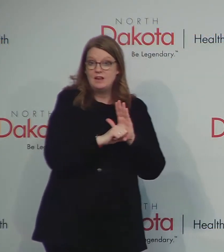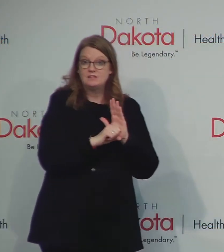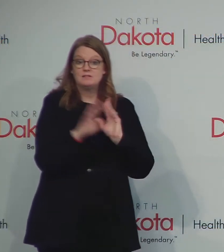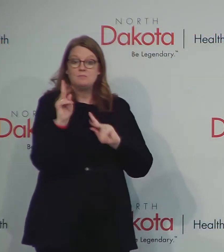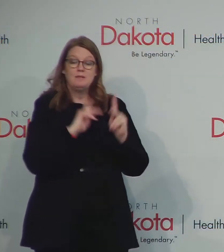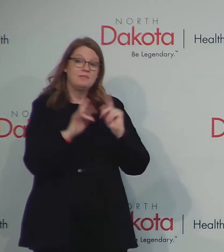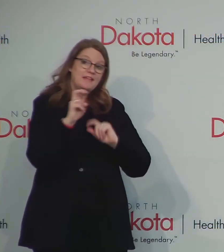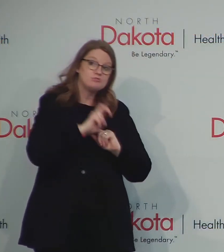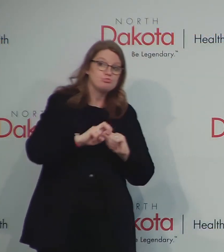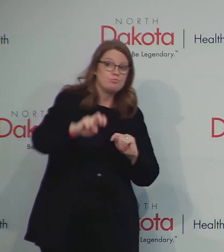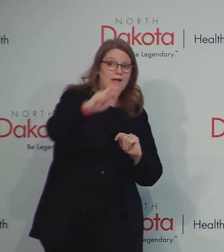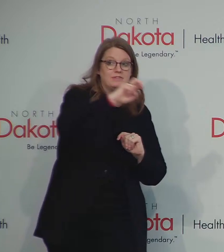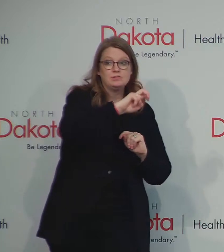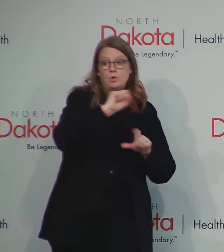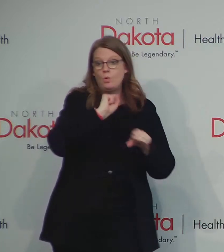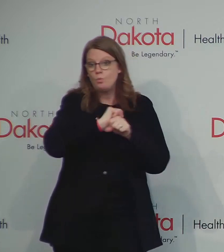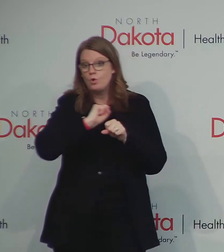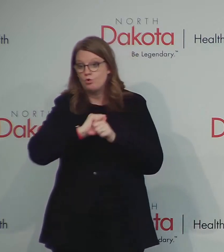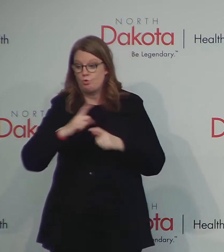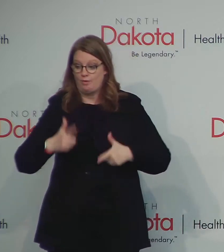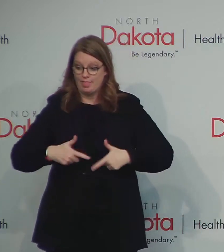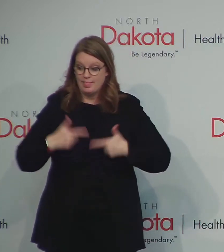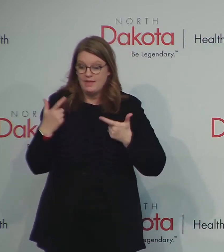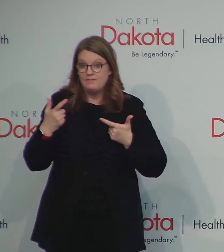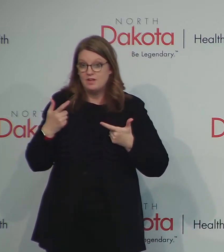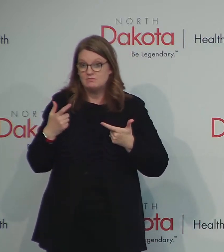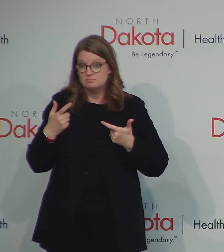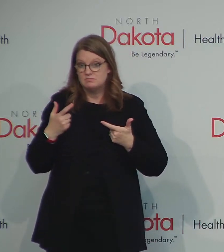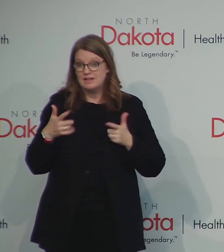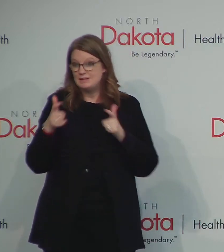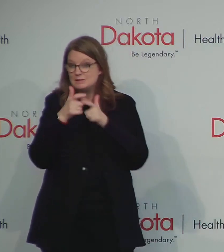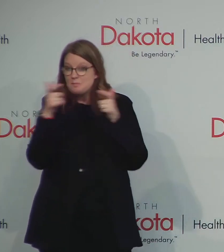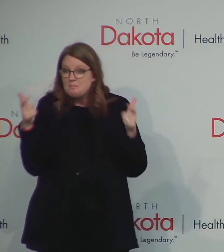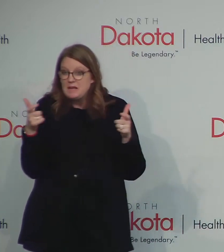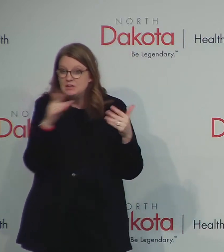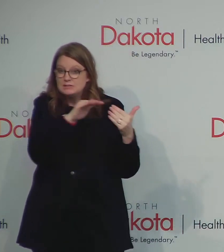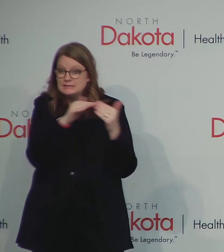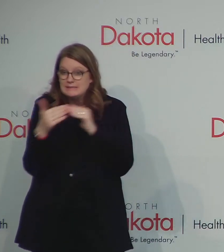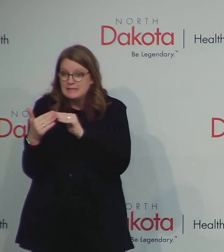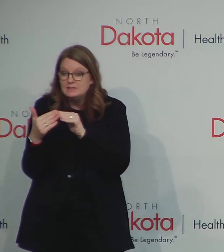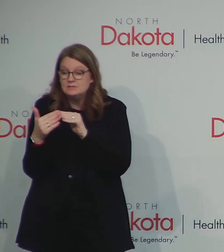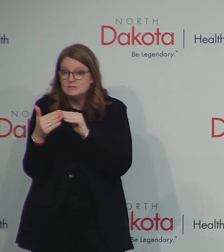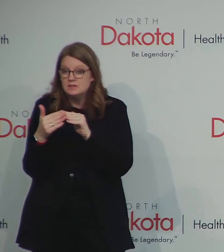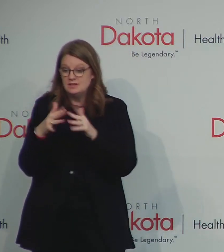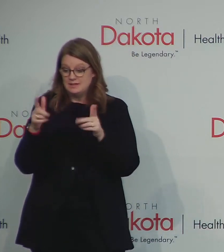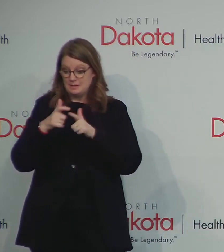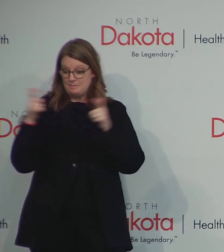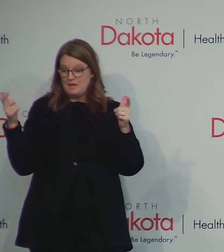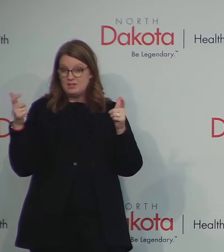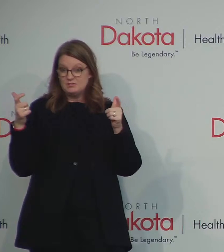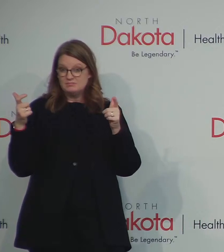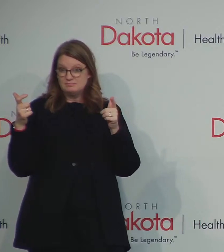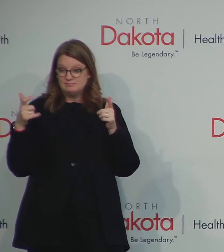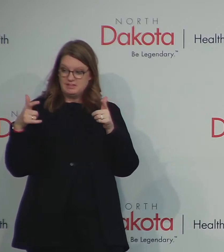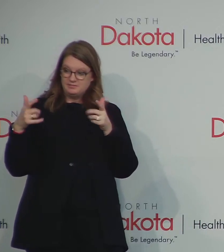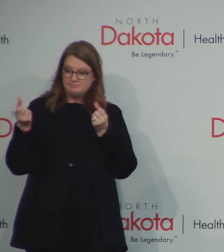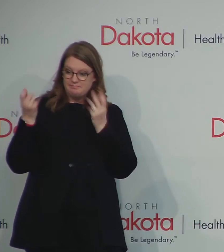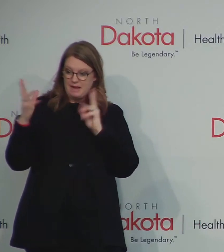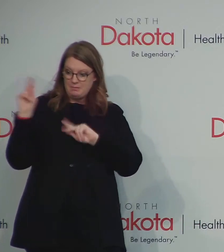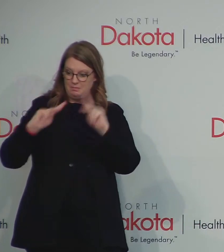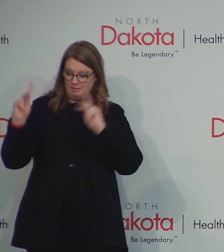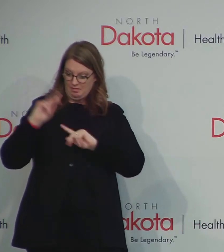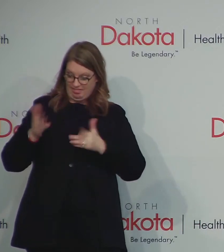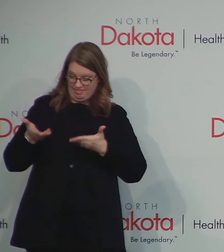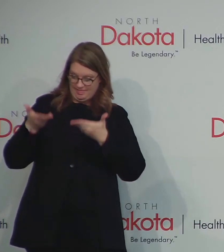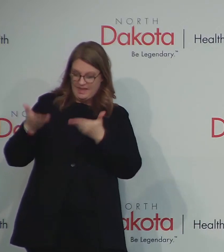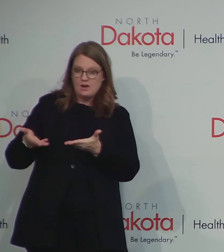to, working in, or living in our larger metro areas and our larger population counties, to make sure they're continuing